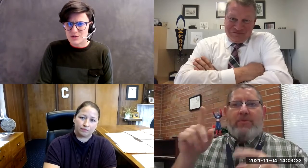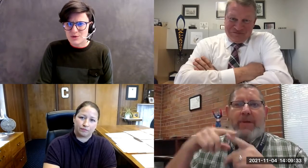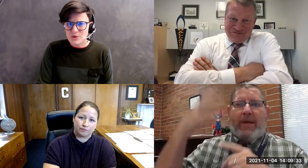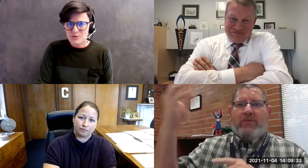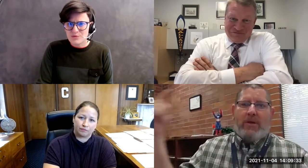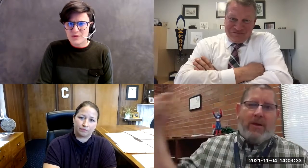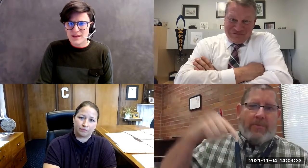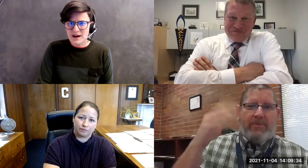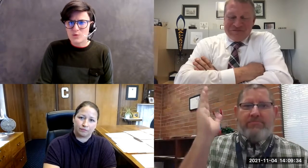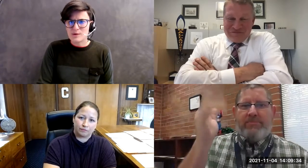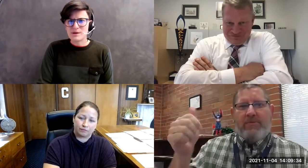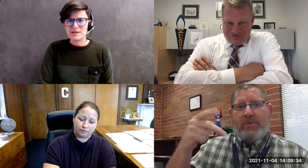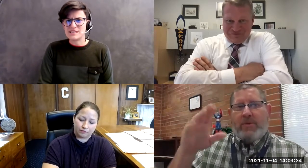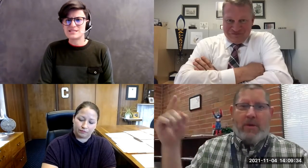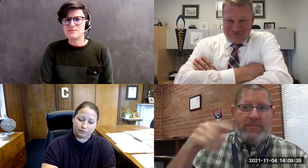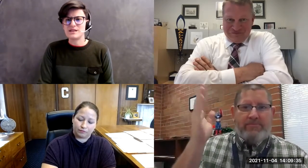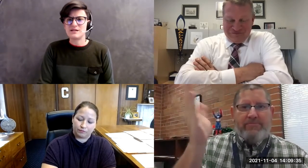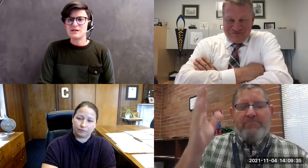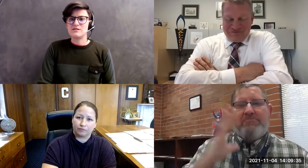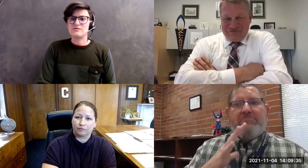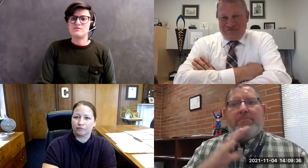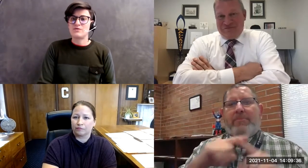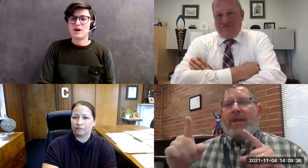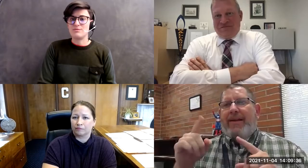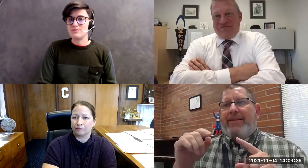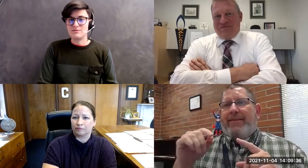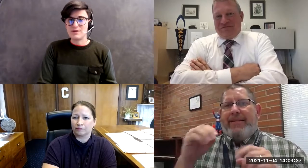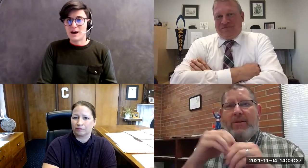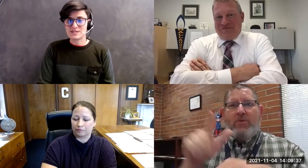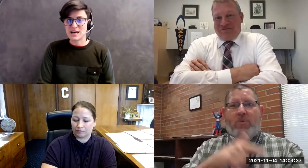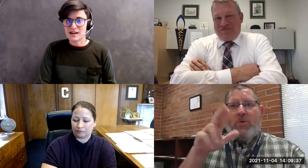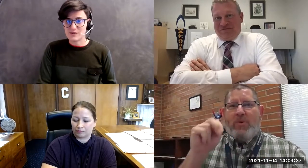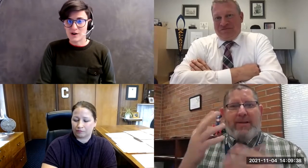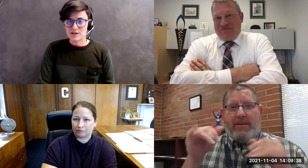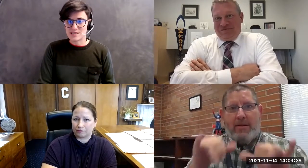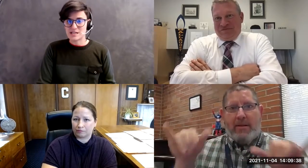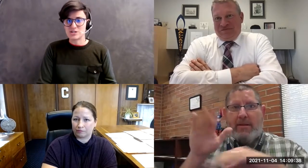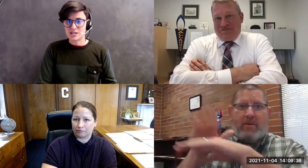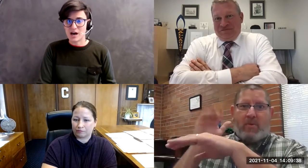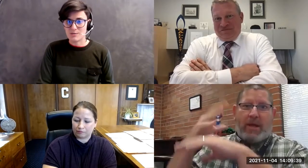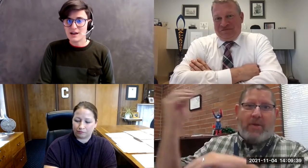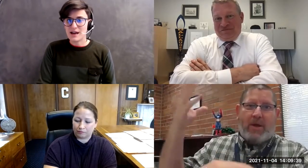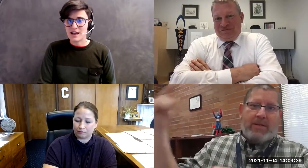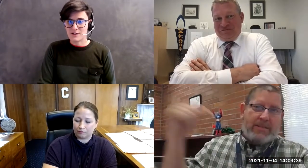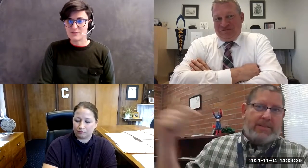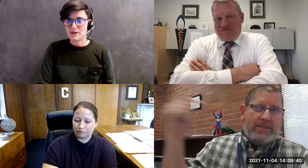So we maybe need somebody from outside of our organization to come and have